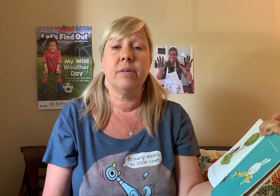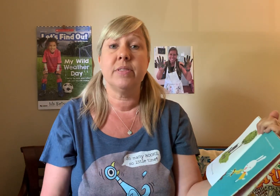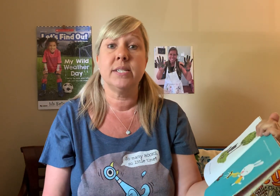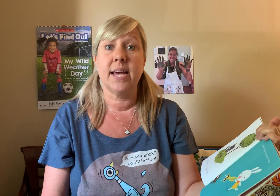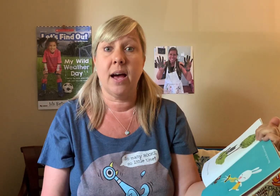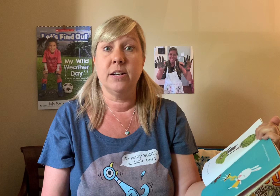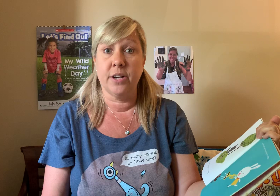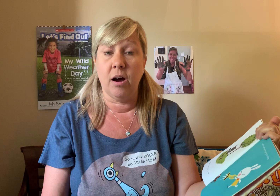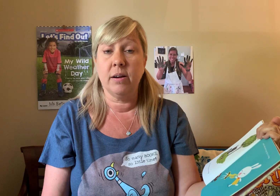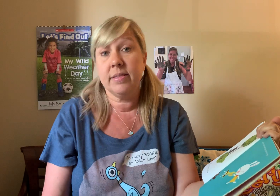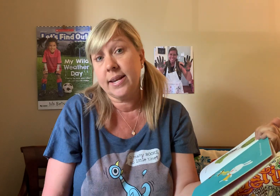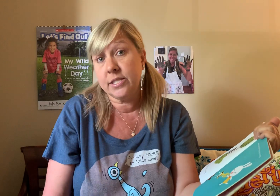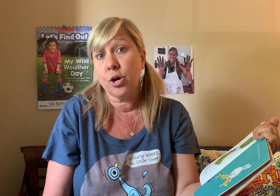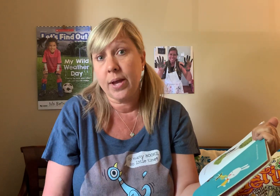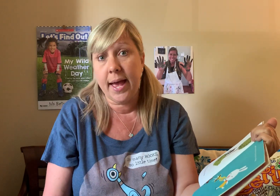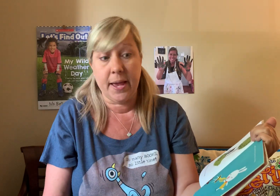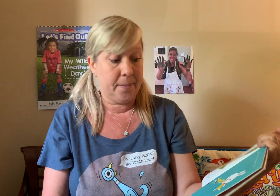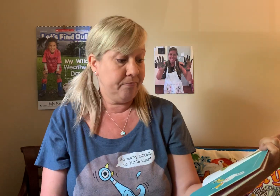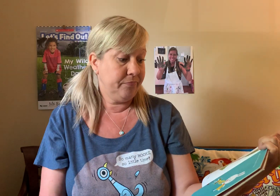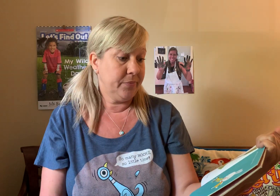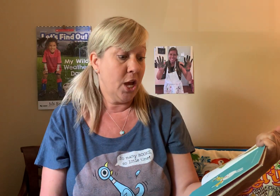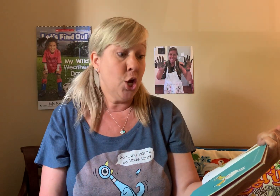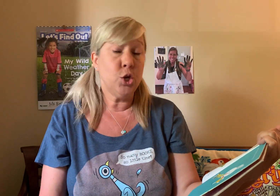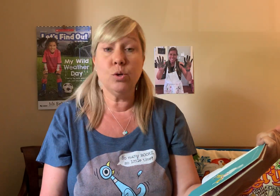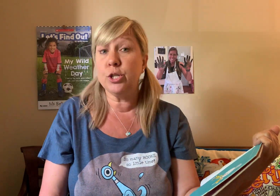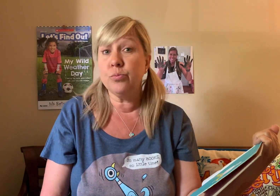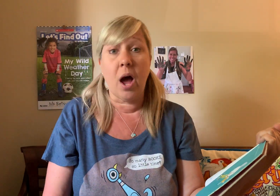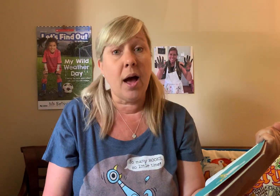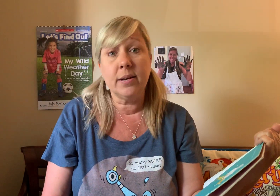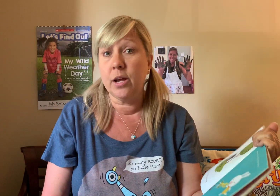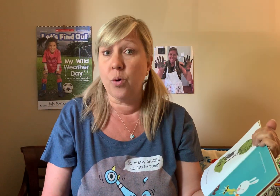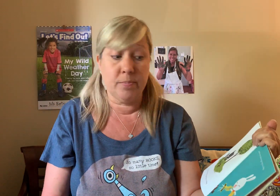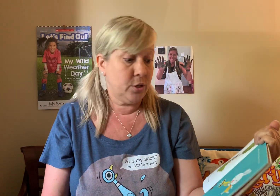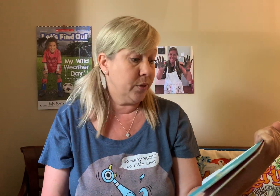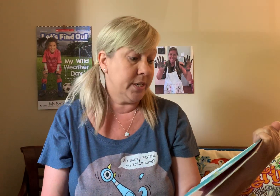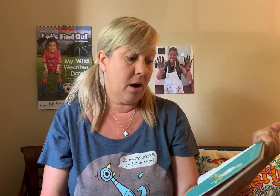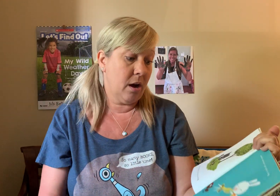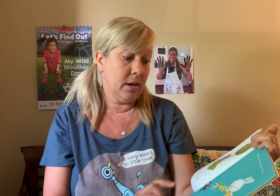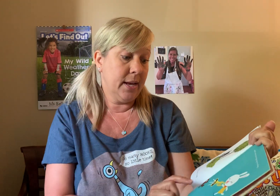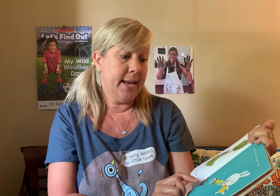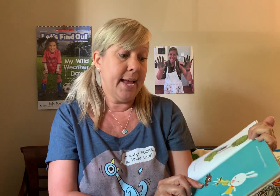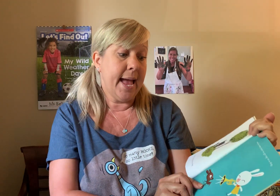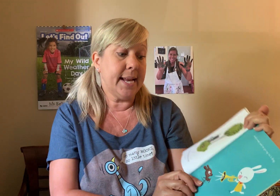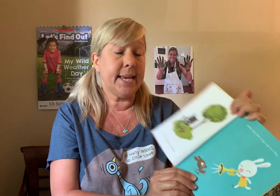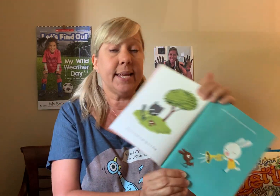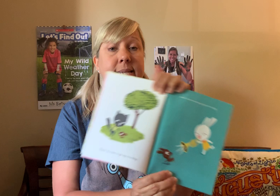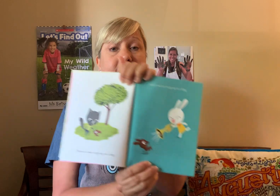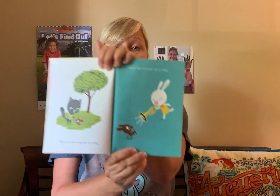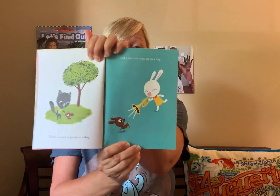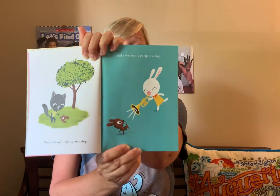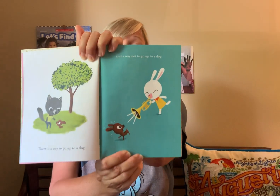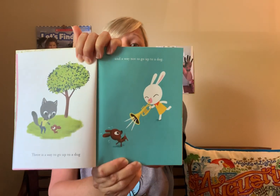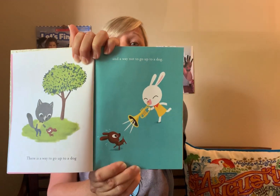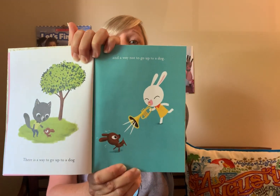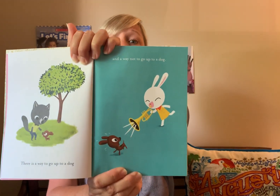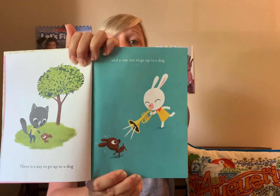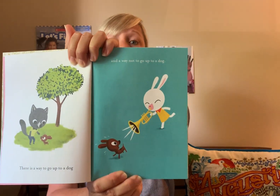the dog that it's okay. You do not go up to a dog and get in his face and scream